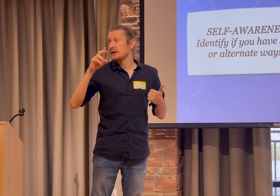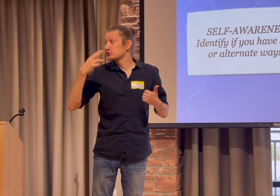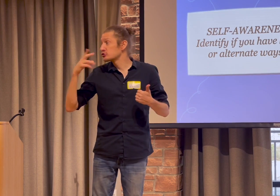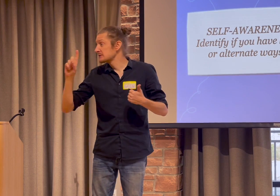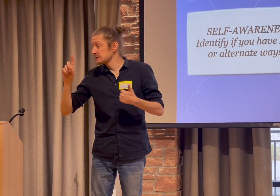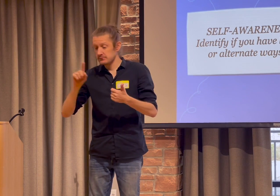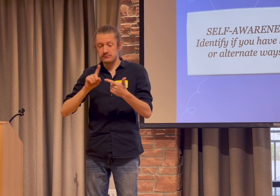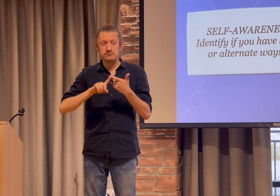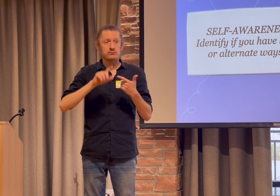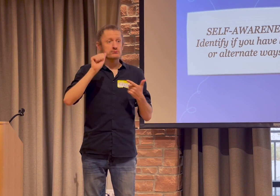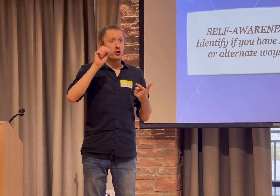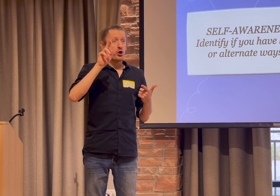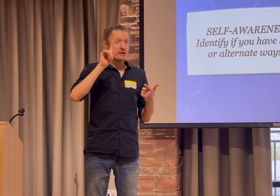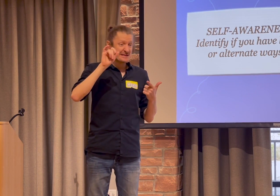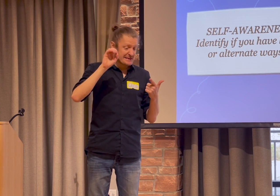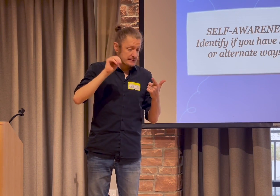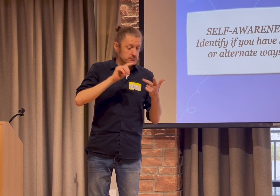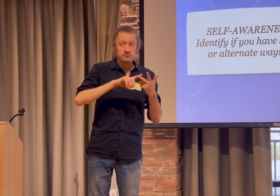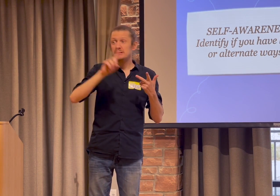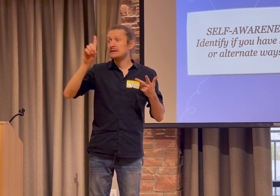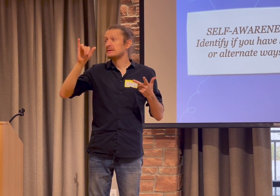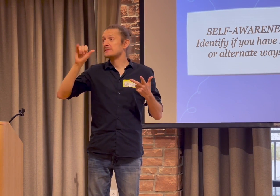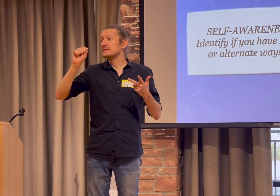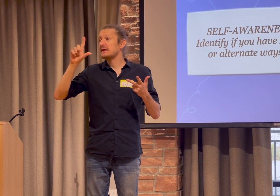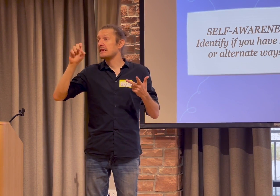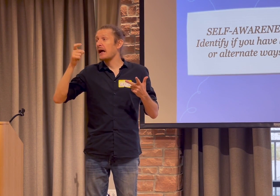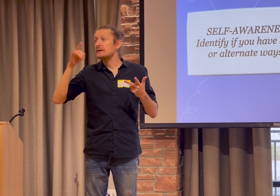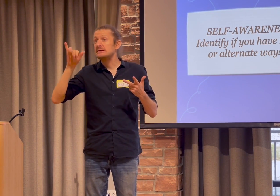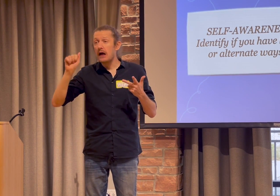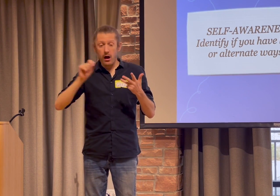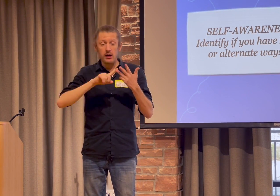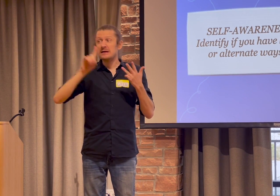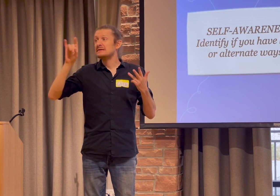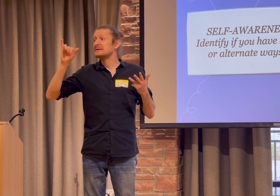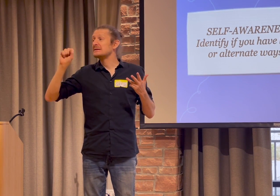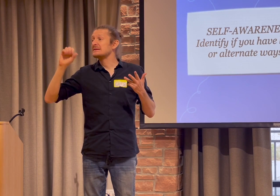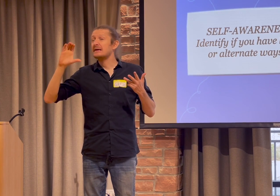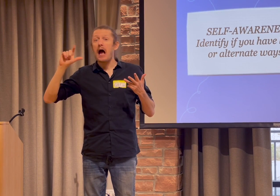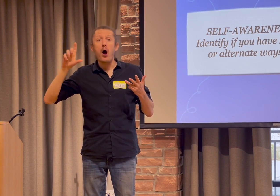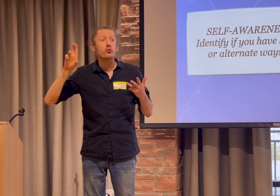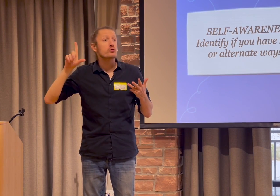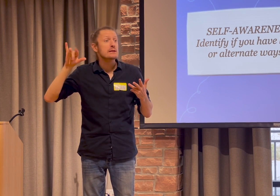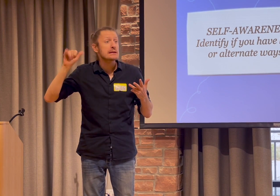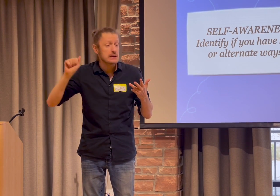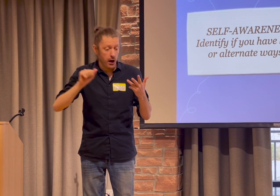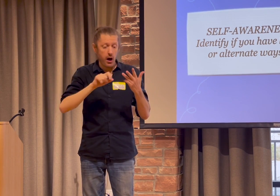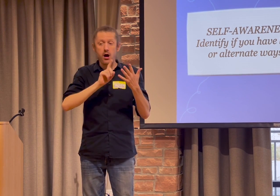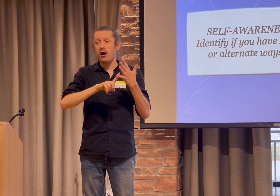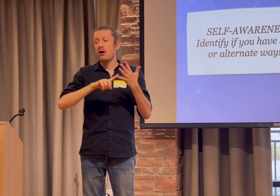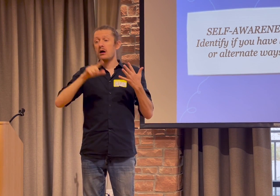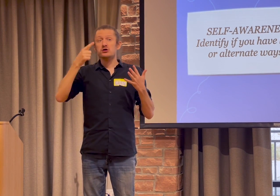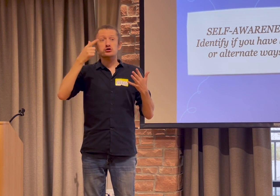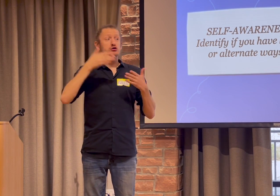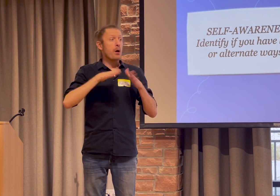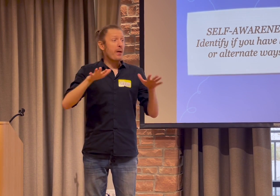trying to do things as a deaf person. For example, if you have ADHD, autism,